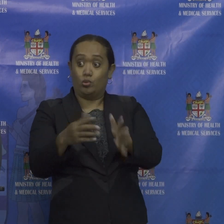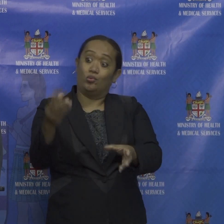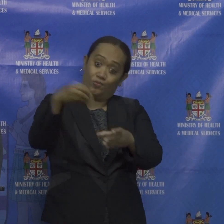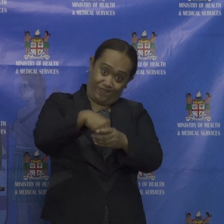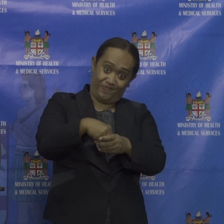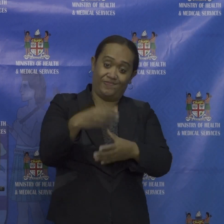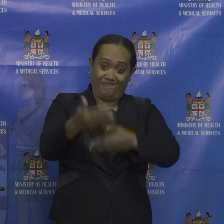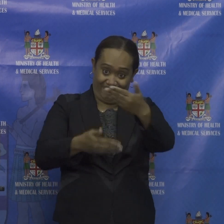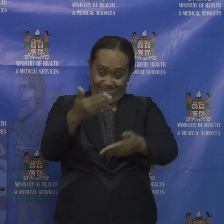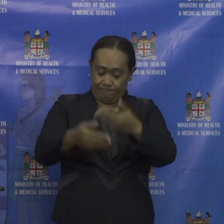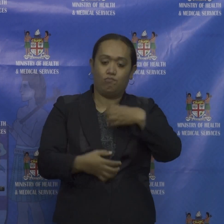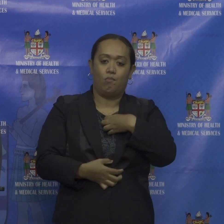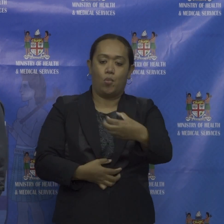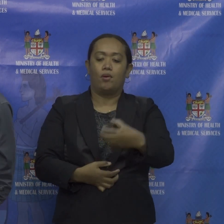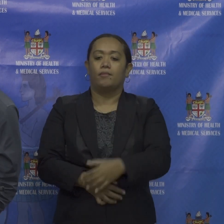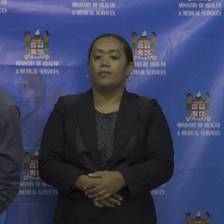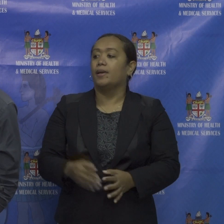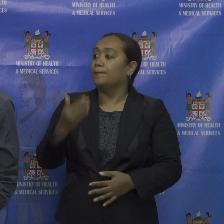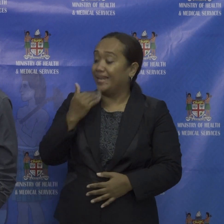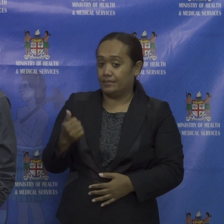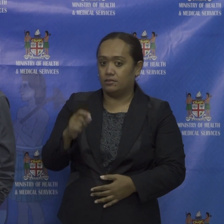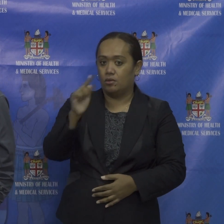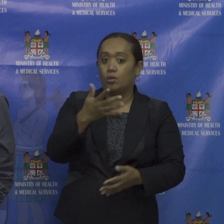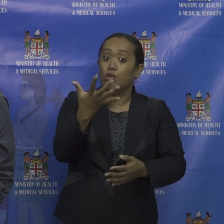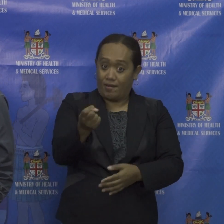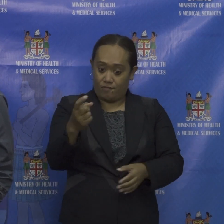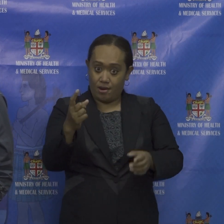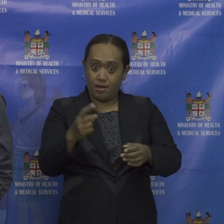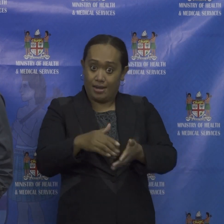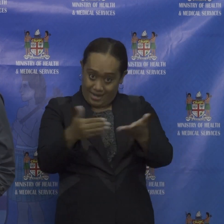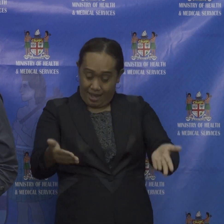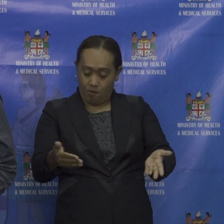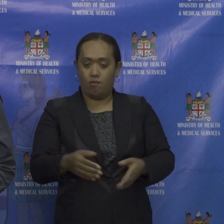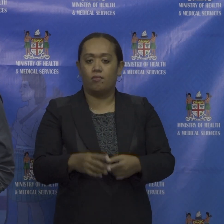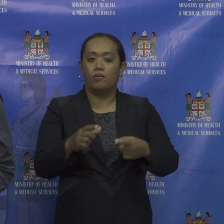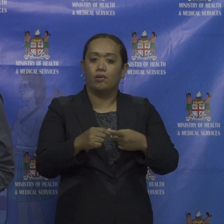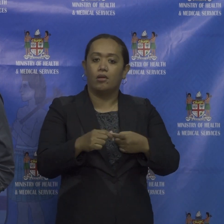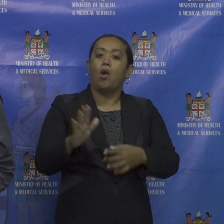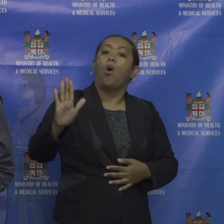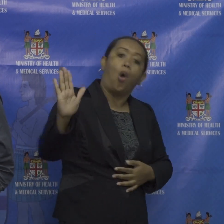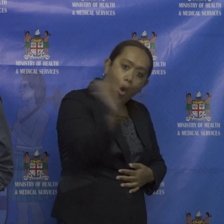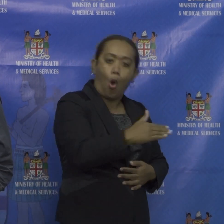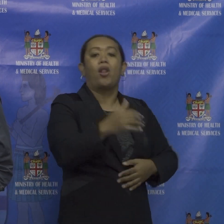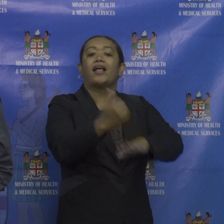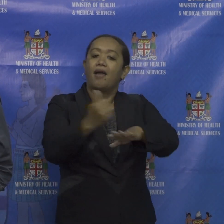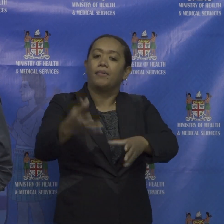in. Essentially, what you have right now is a all-of-government